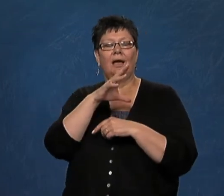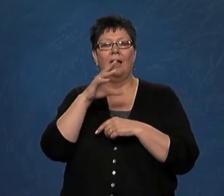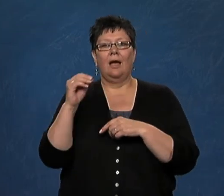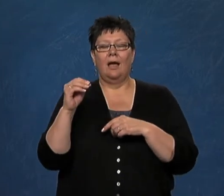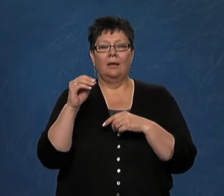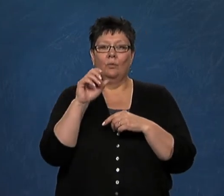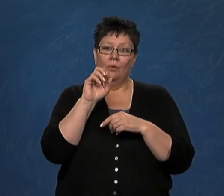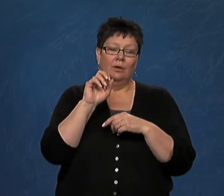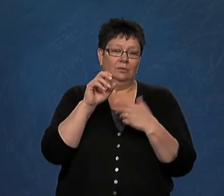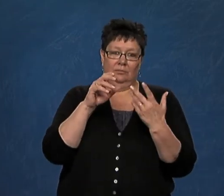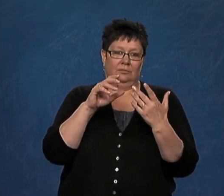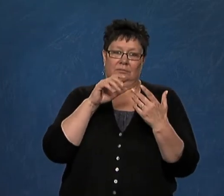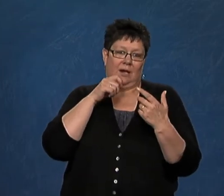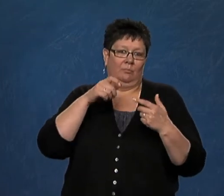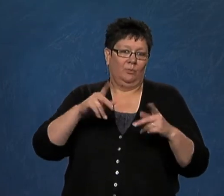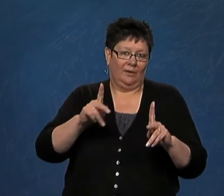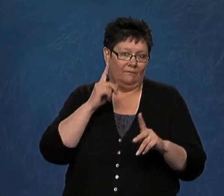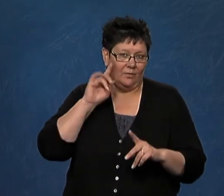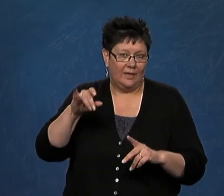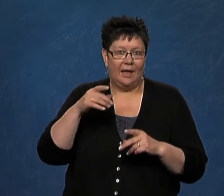and you're questioning witnesses,